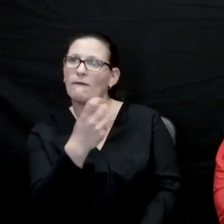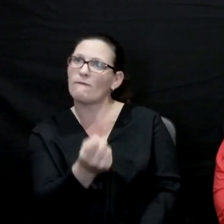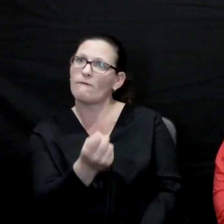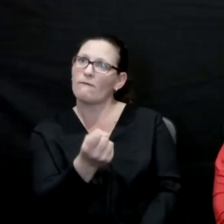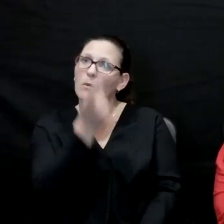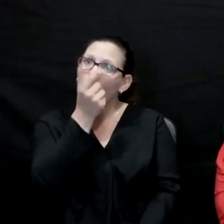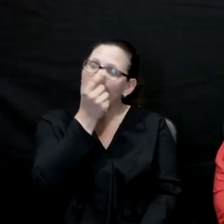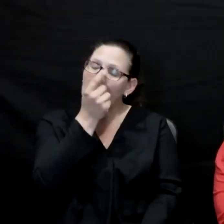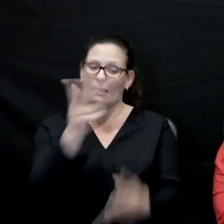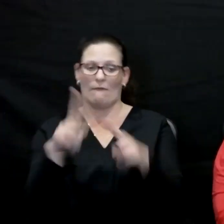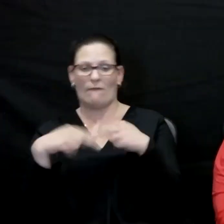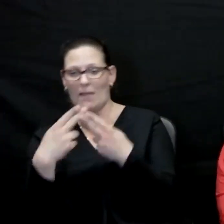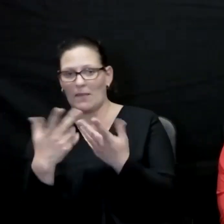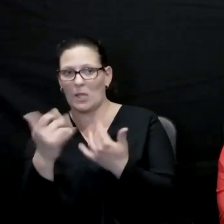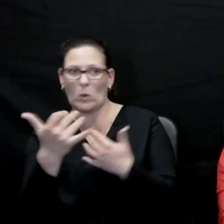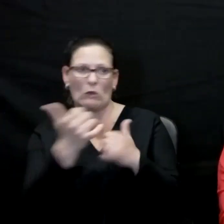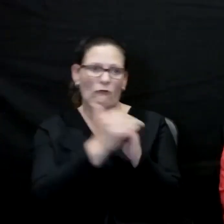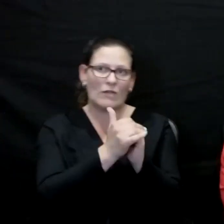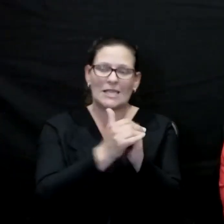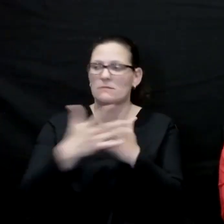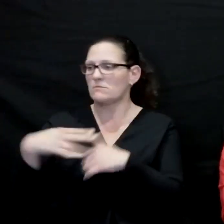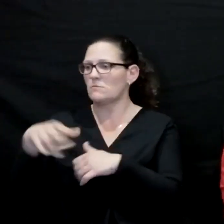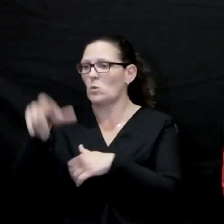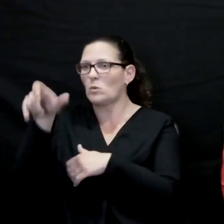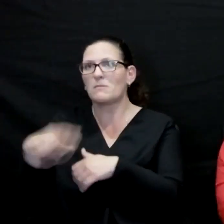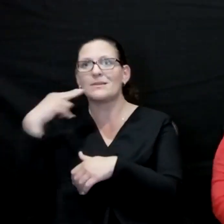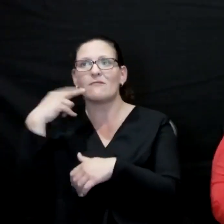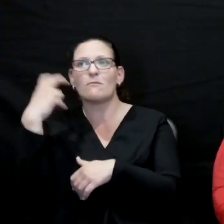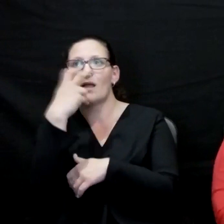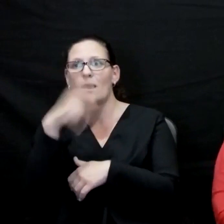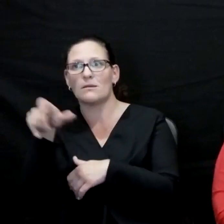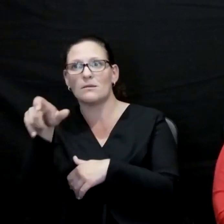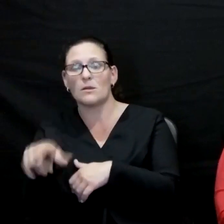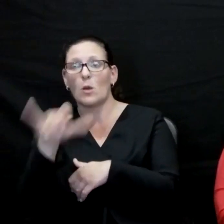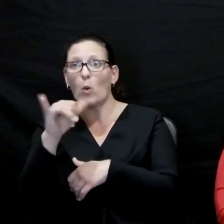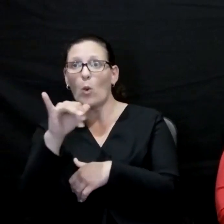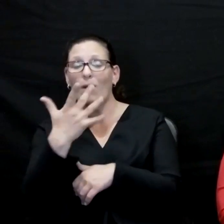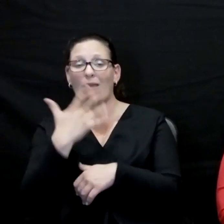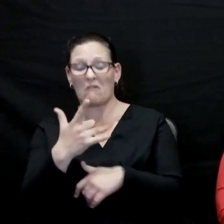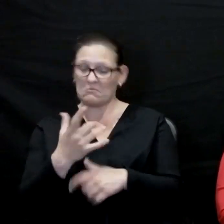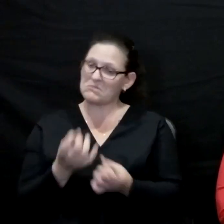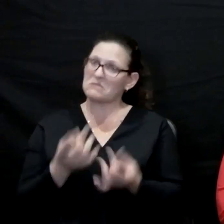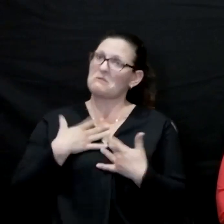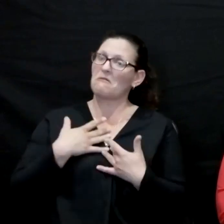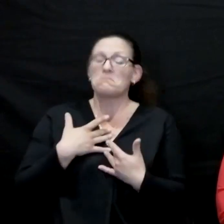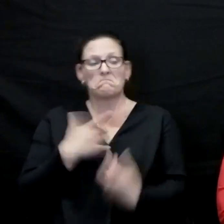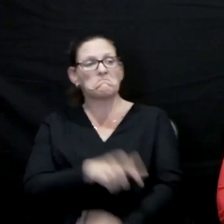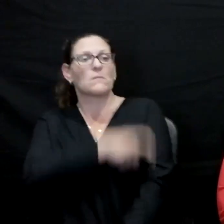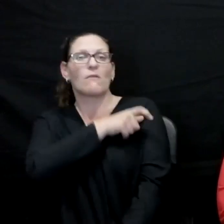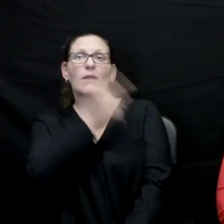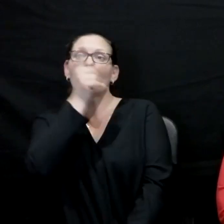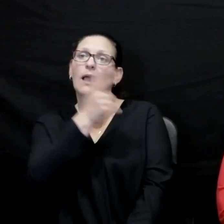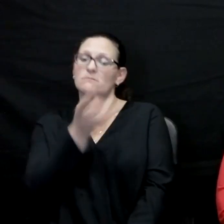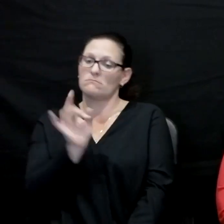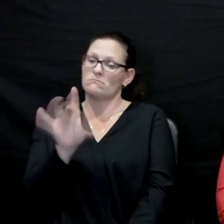deafblind consultant, or if you feel confident, go direct to the NDIS yourself. So there's anybody. I will go to